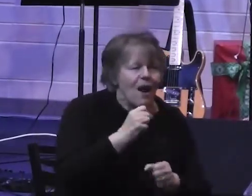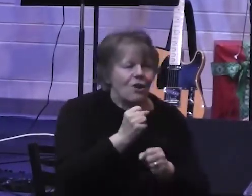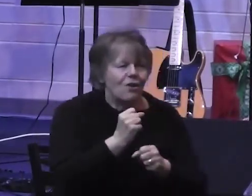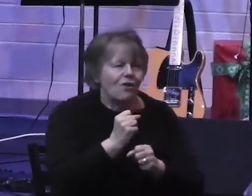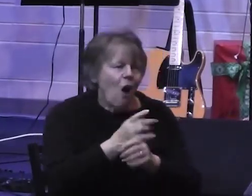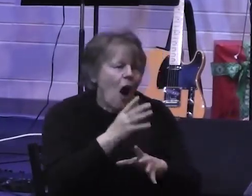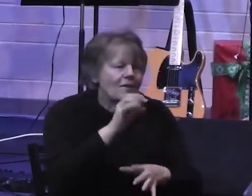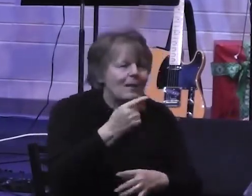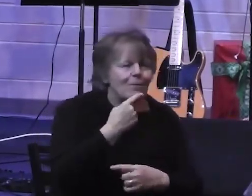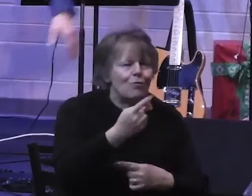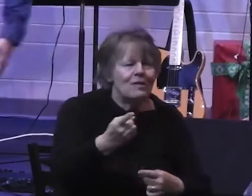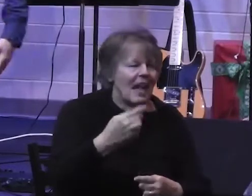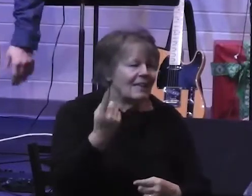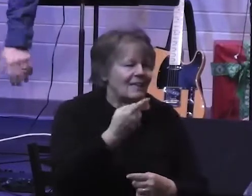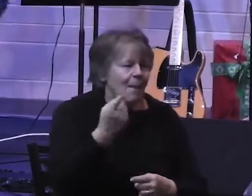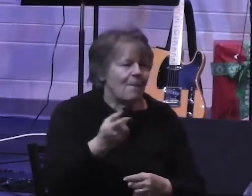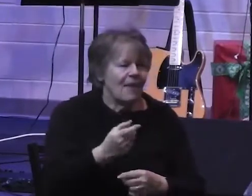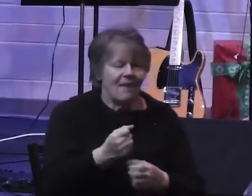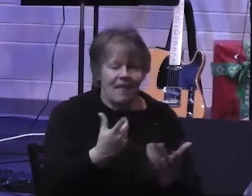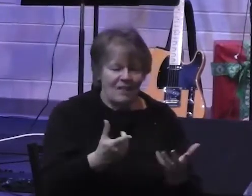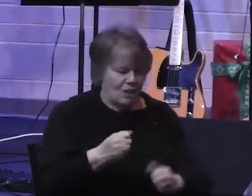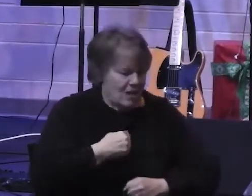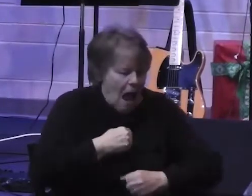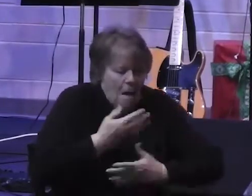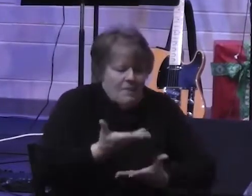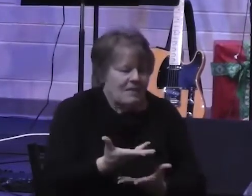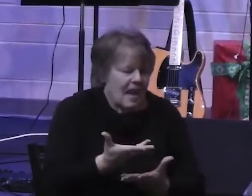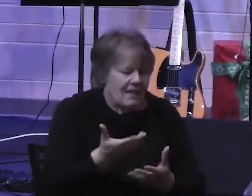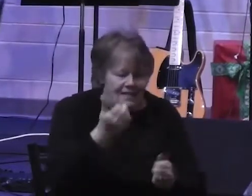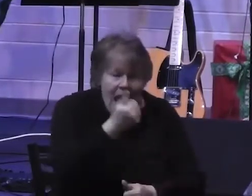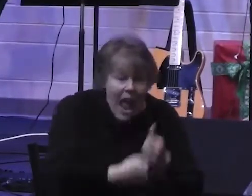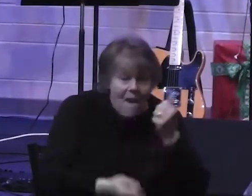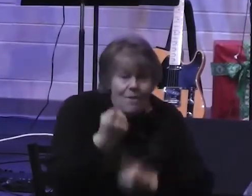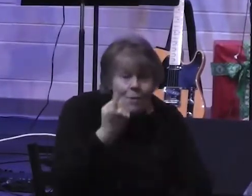and discontent. We're going to tank the whole operation.